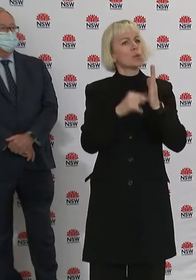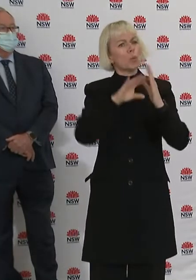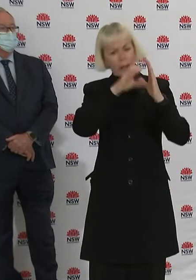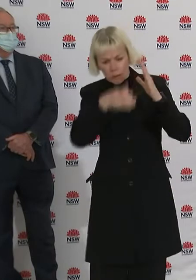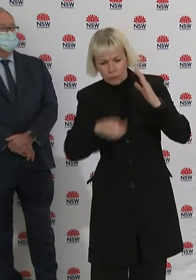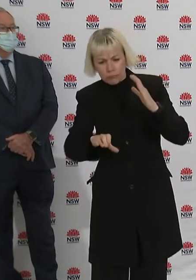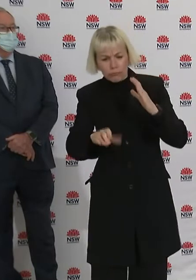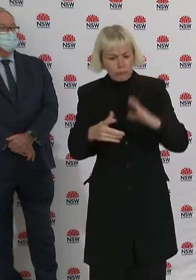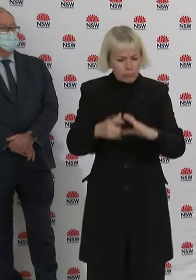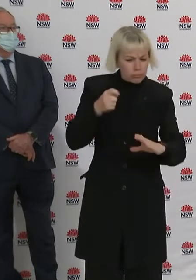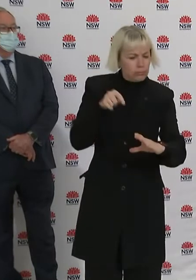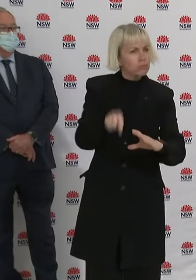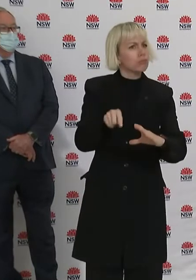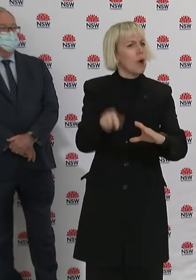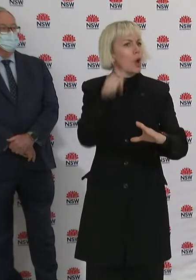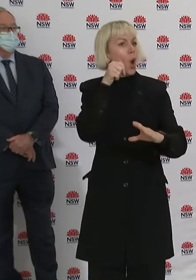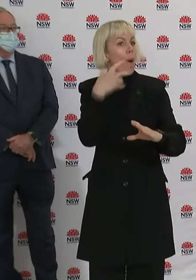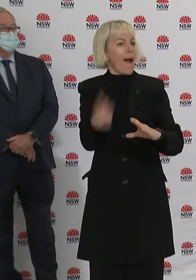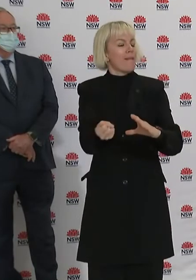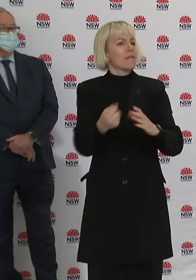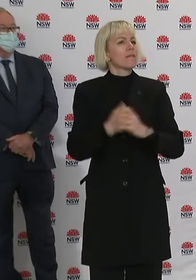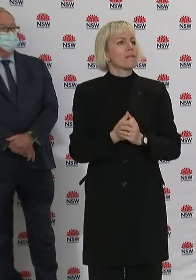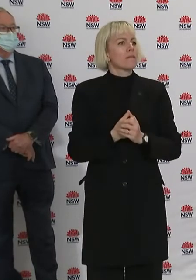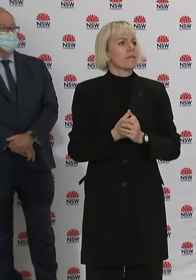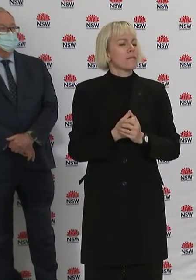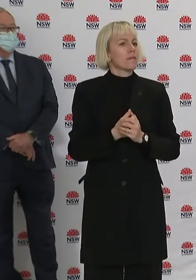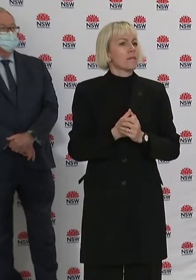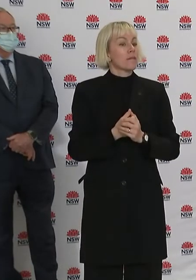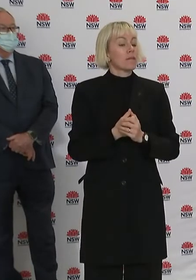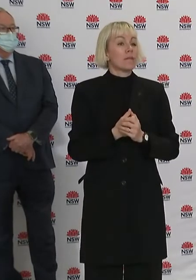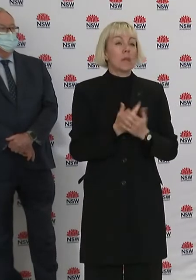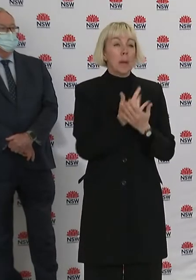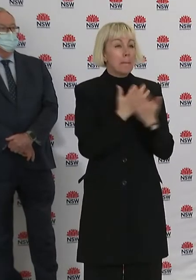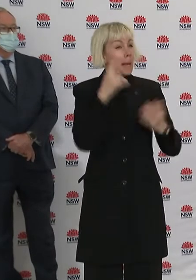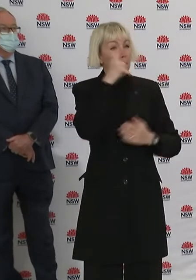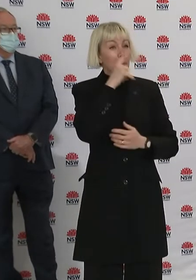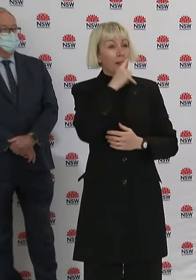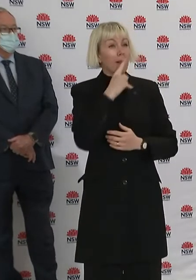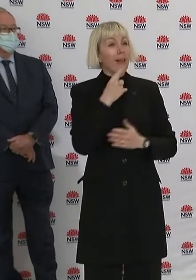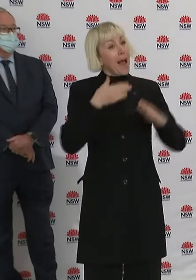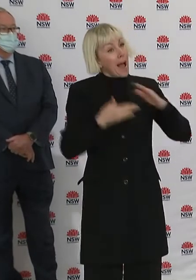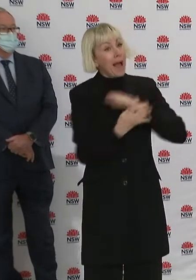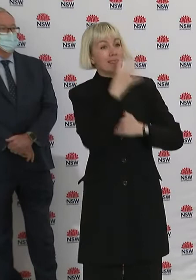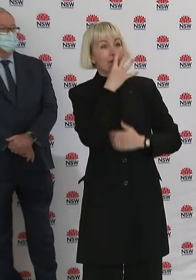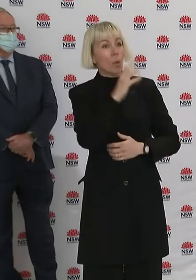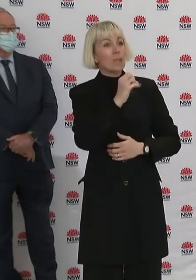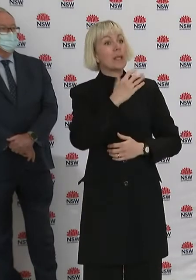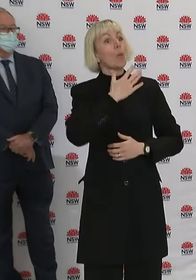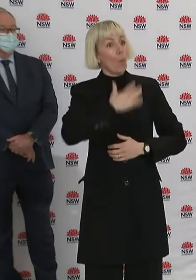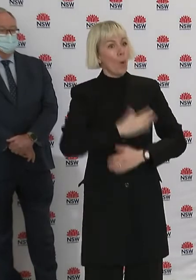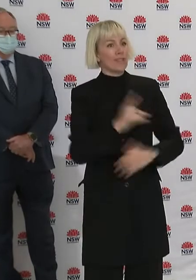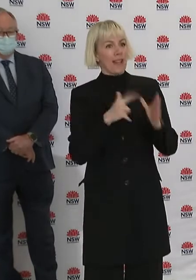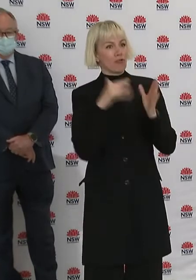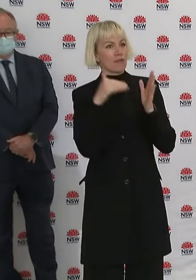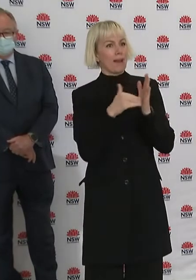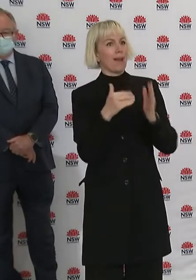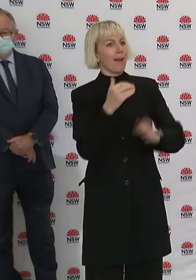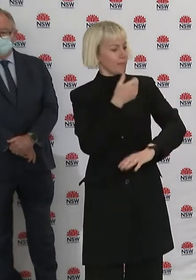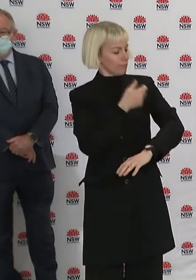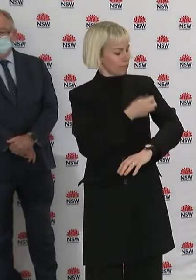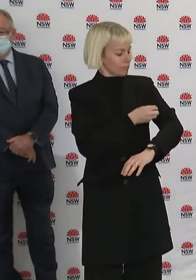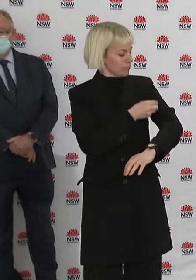you have state hubs out there or state-operated clinics where people under 40 cannot get AstraZeneca. So we will be very keen in working